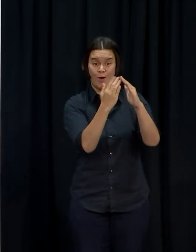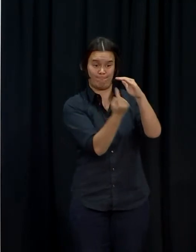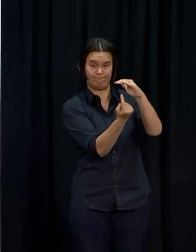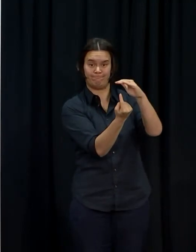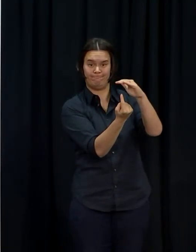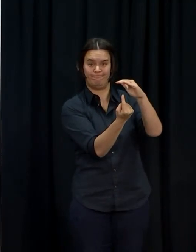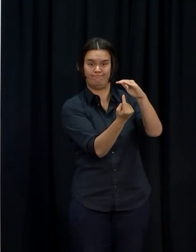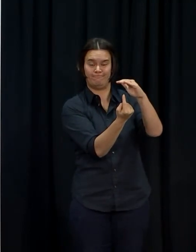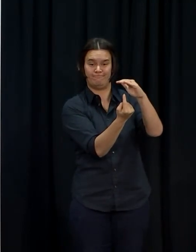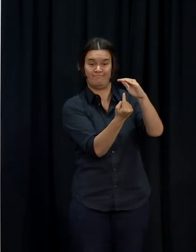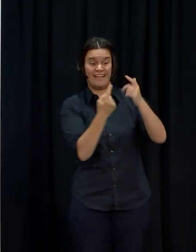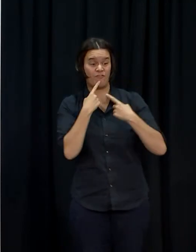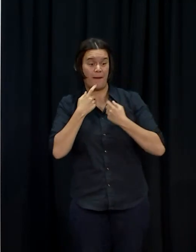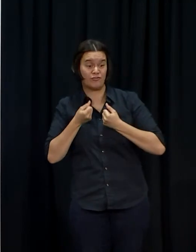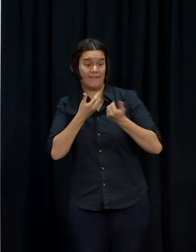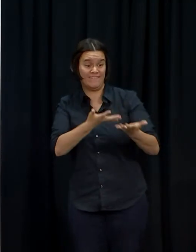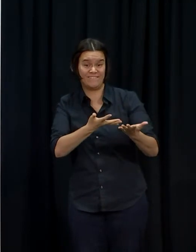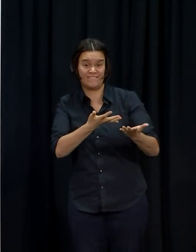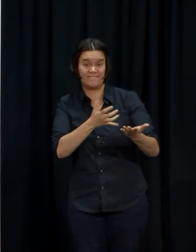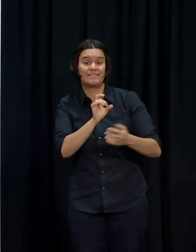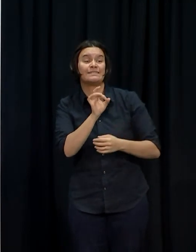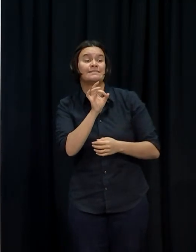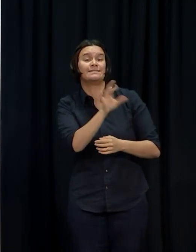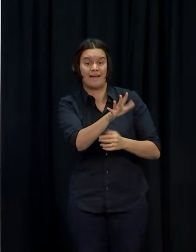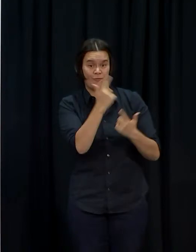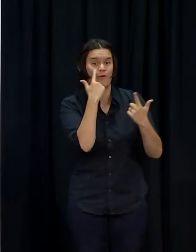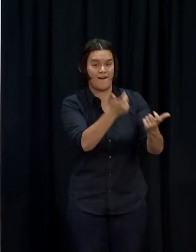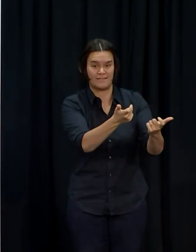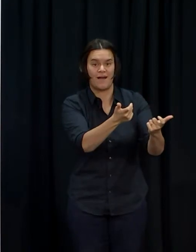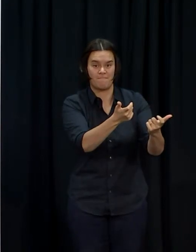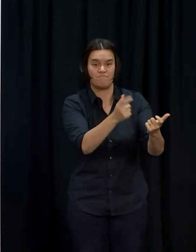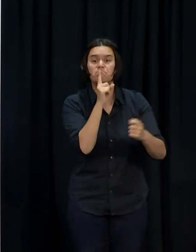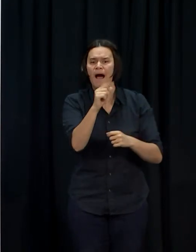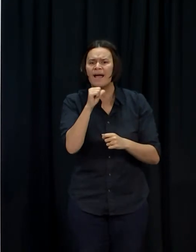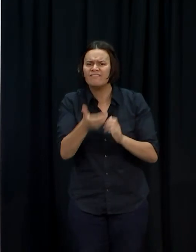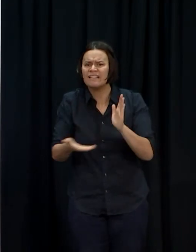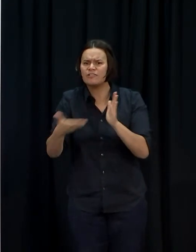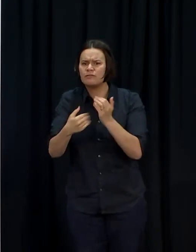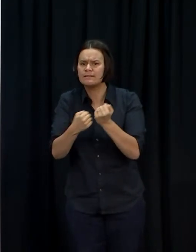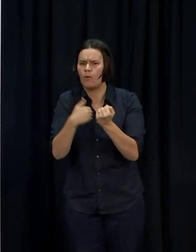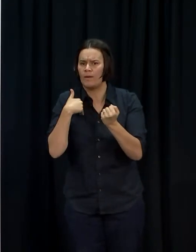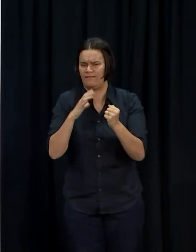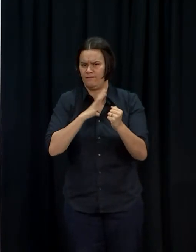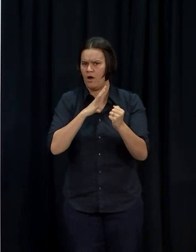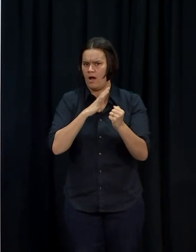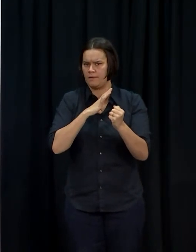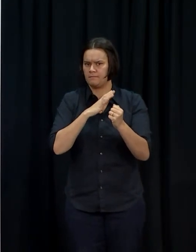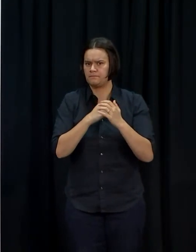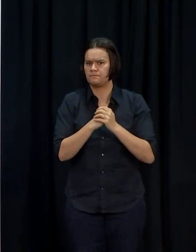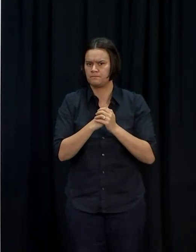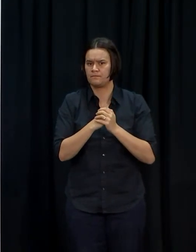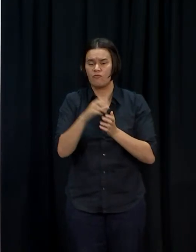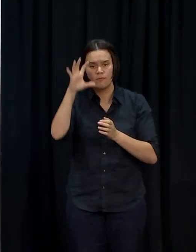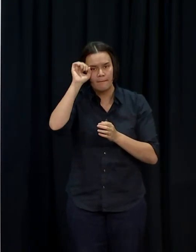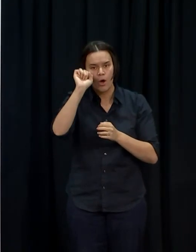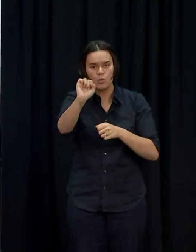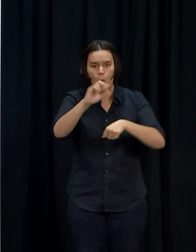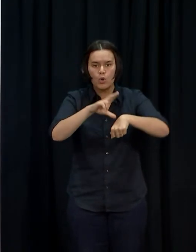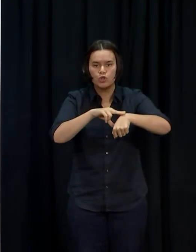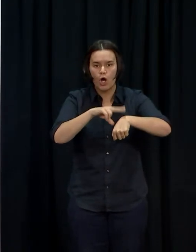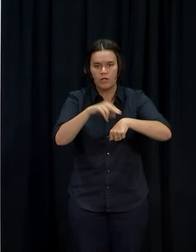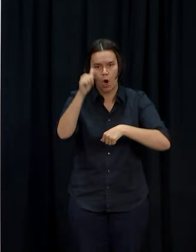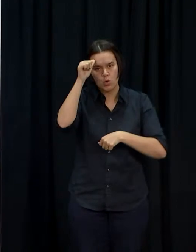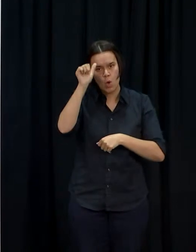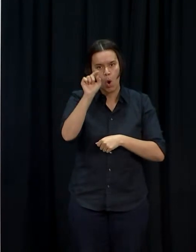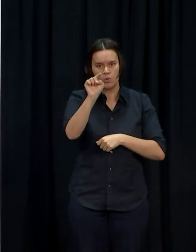you and prioritised as needed. Your GP has an important role in this as a person who knows your individual health needs